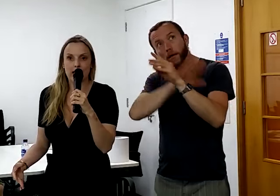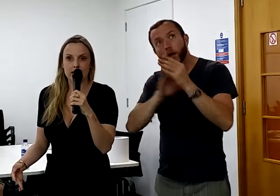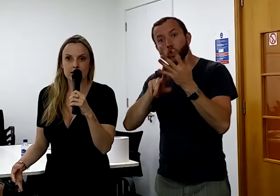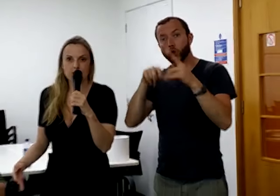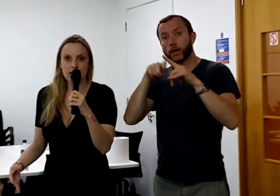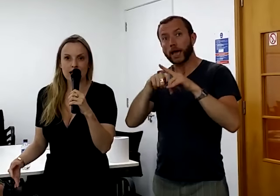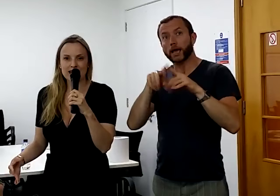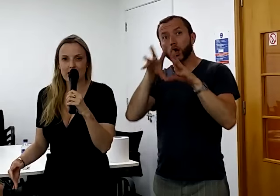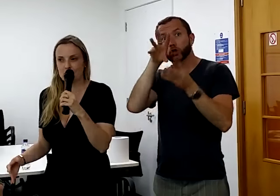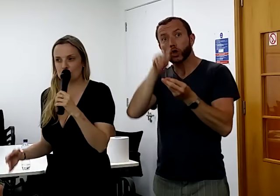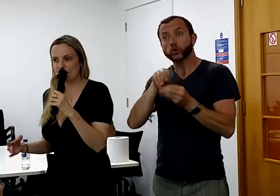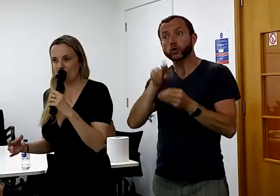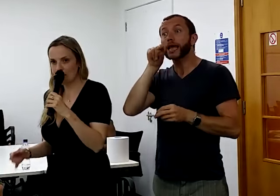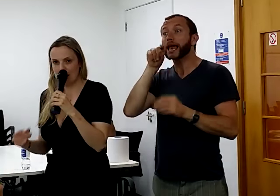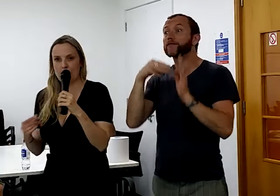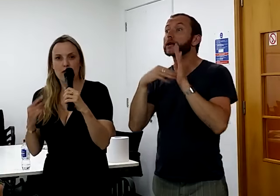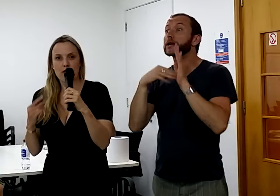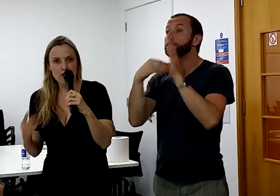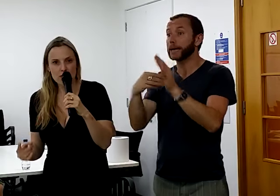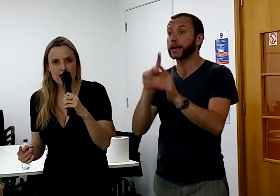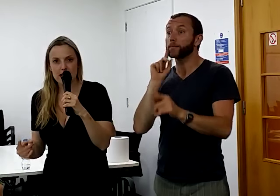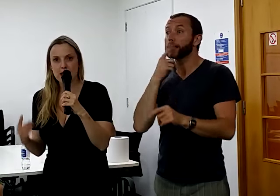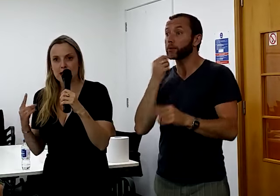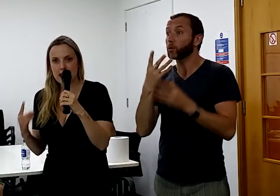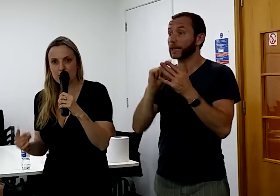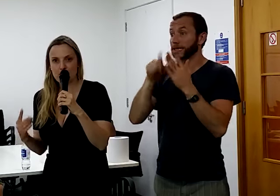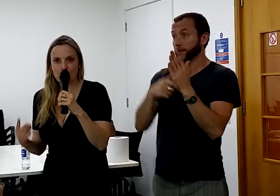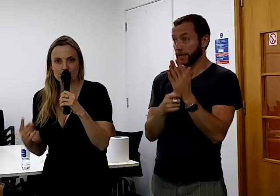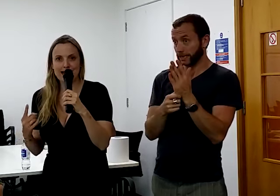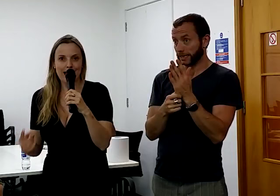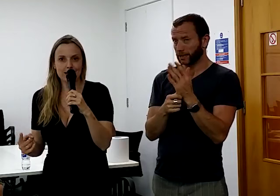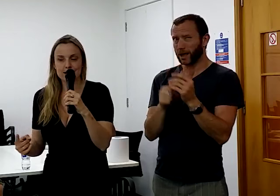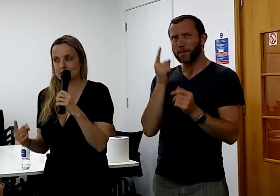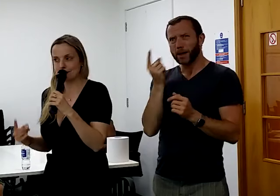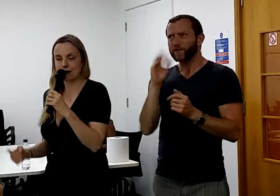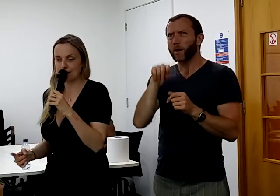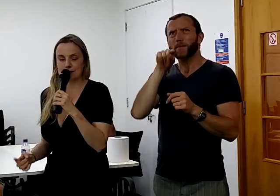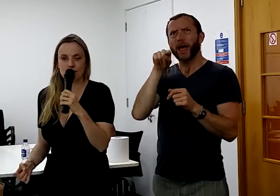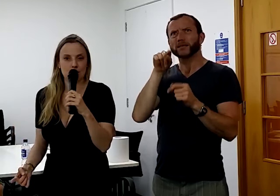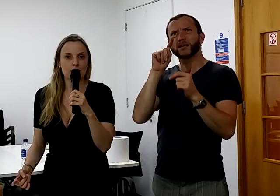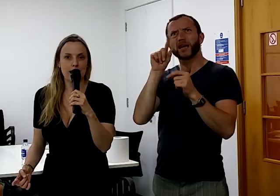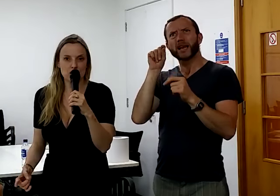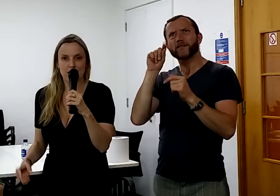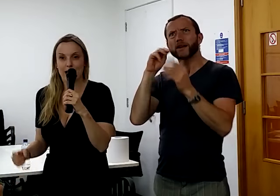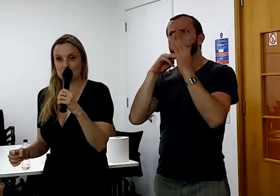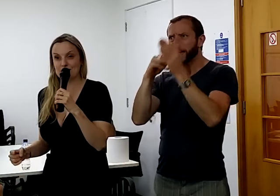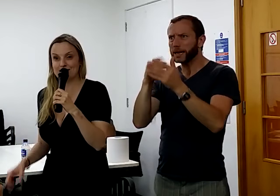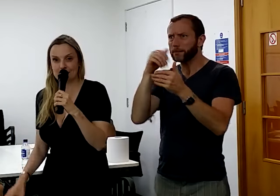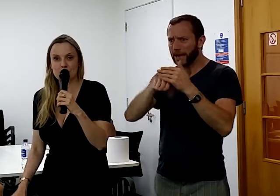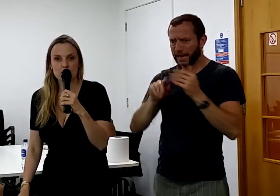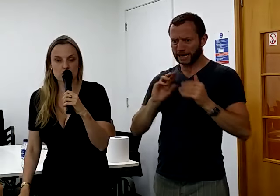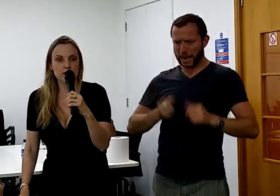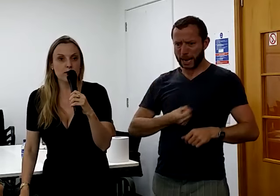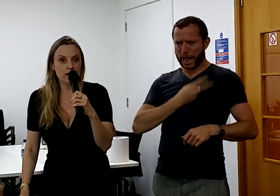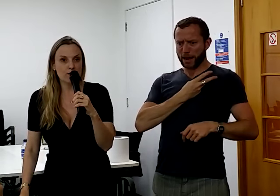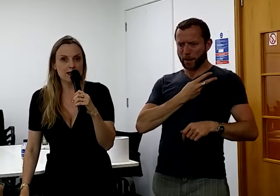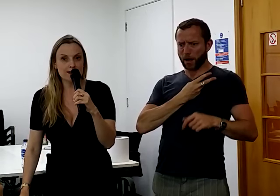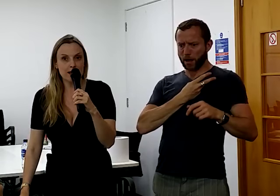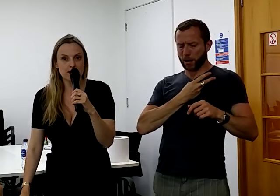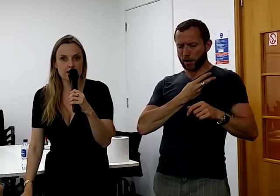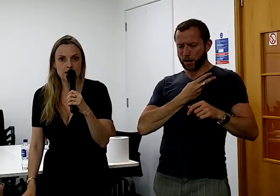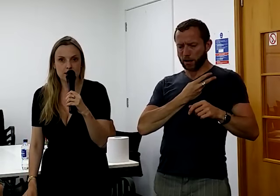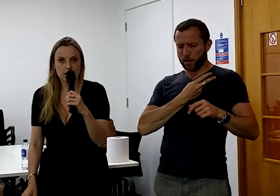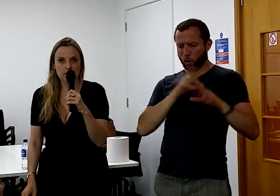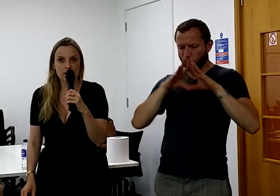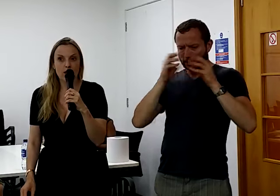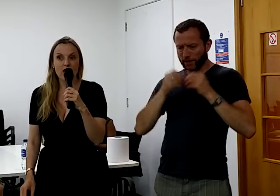in the UK, and yet there was only 3 Labour Party candidates in the last general election out of